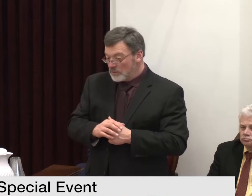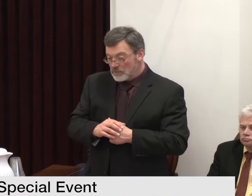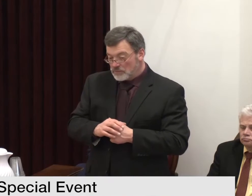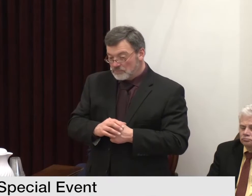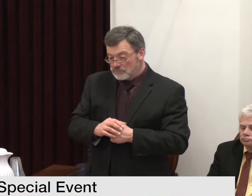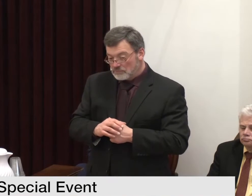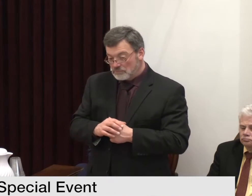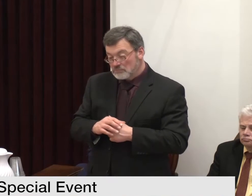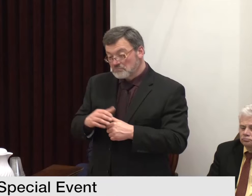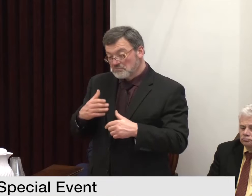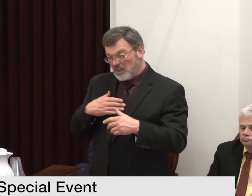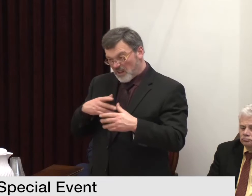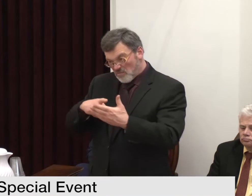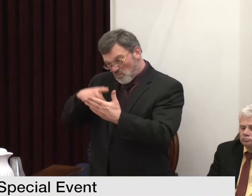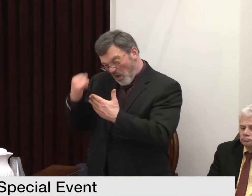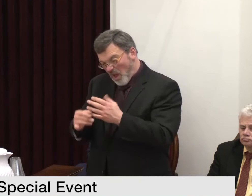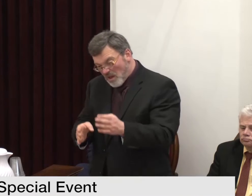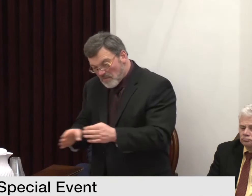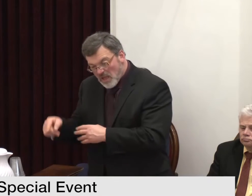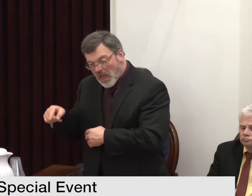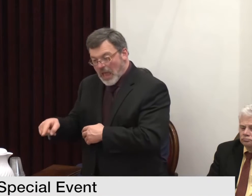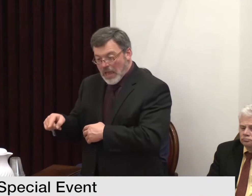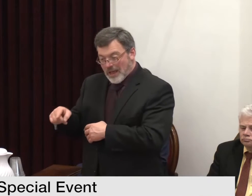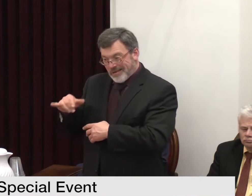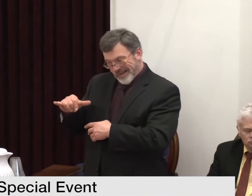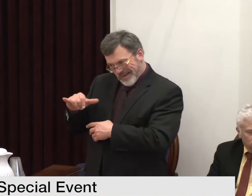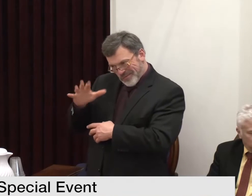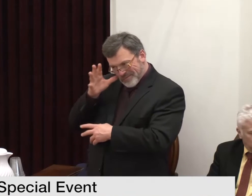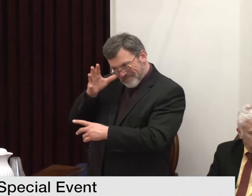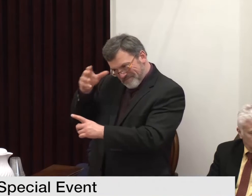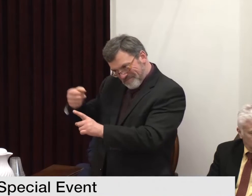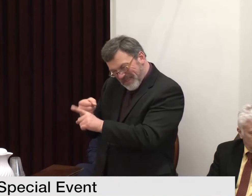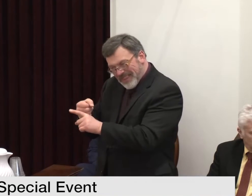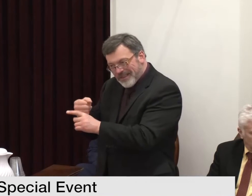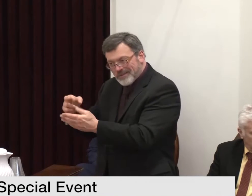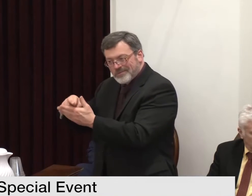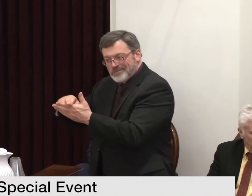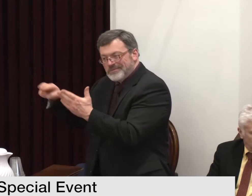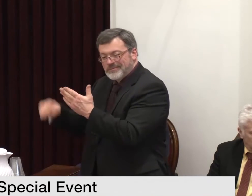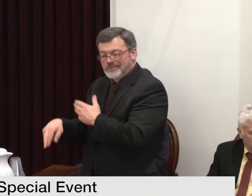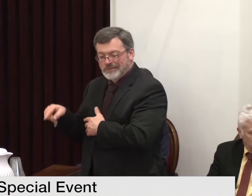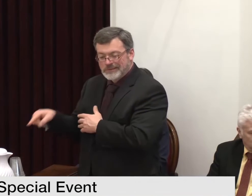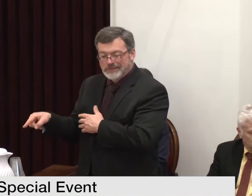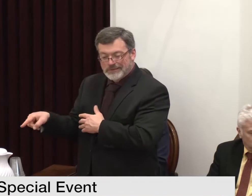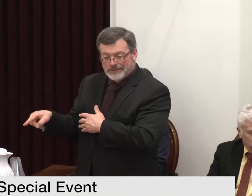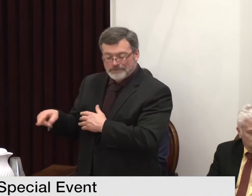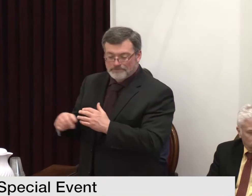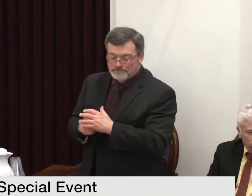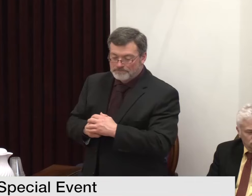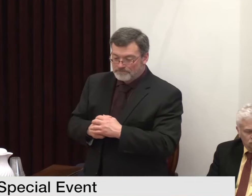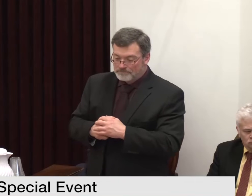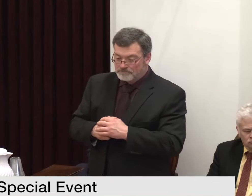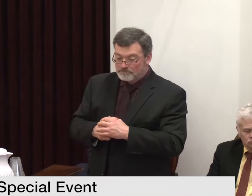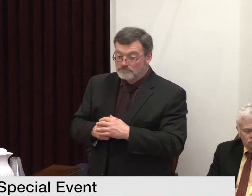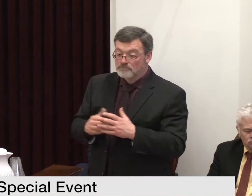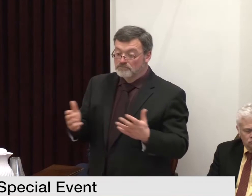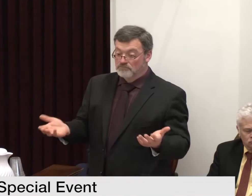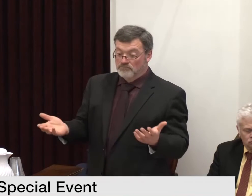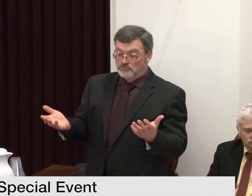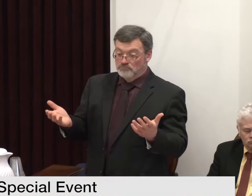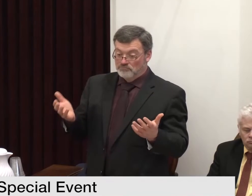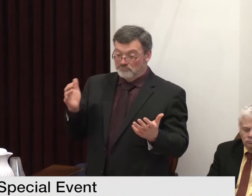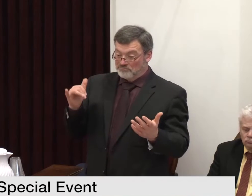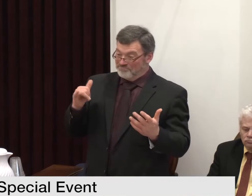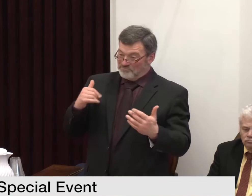based on impact and then found existing funding to implement. And we're showing measurable progress toward